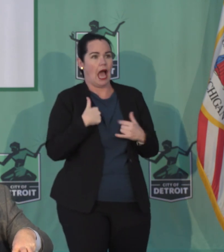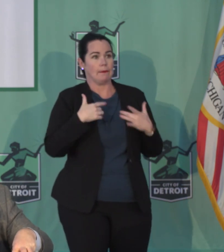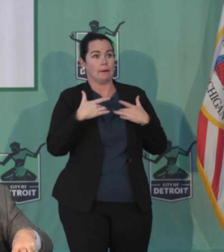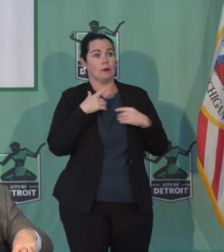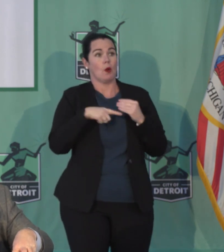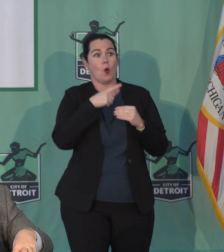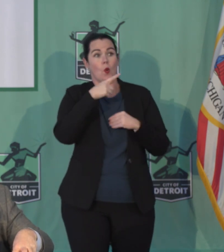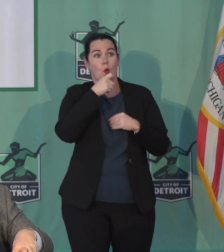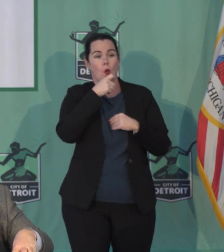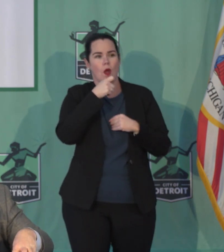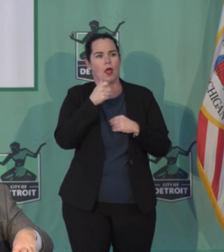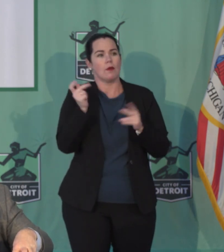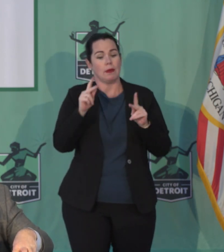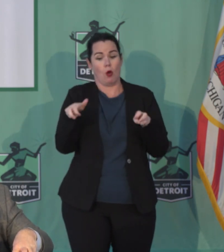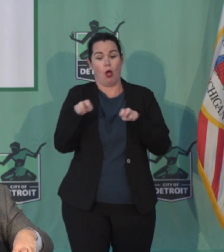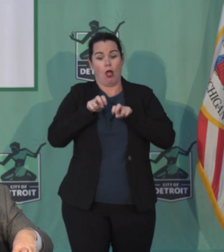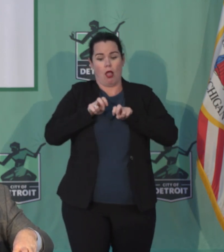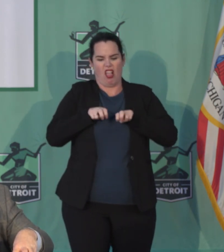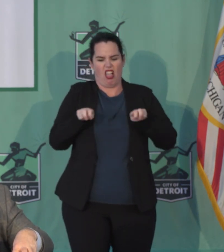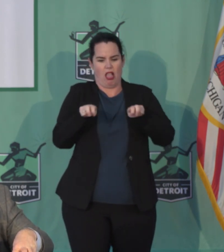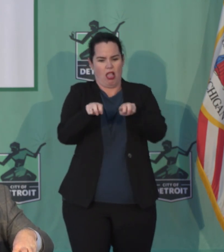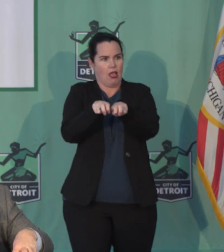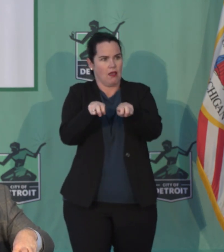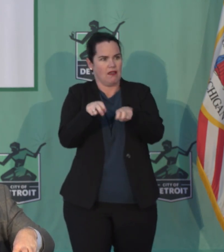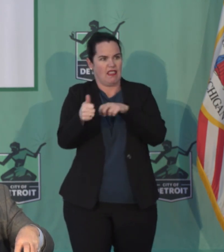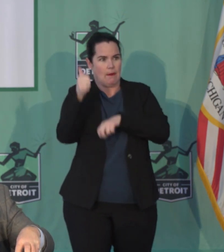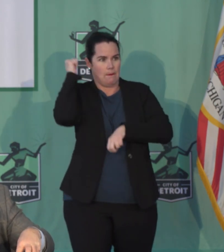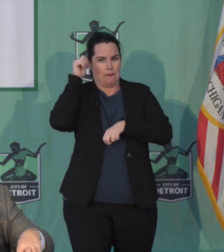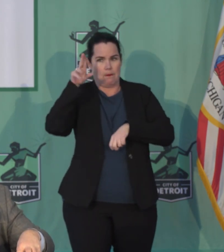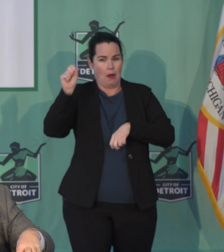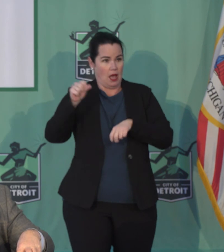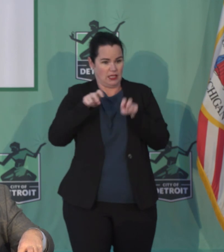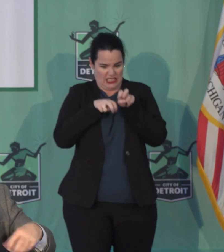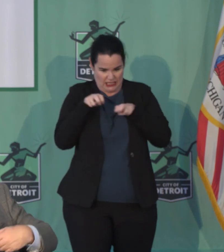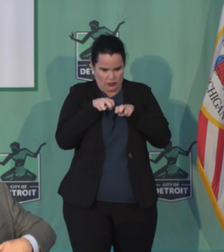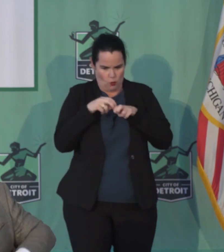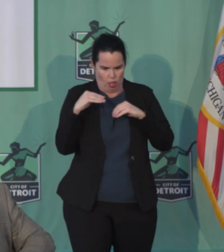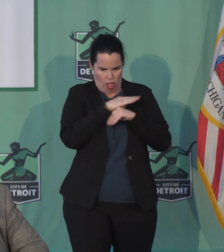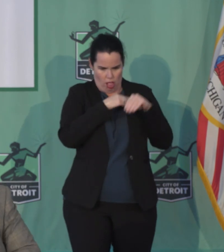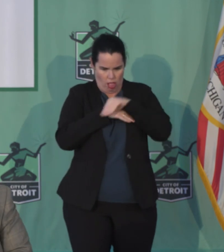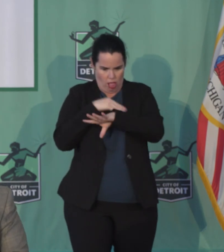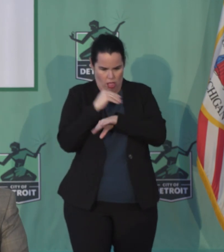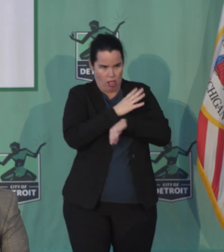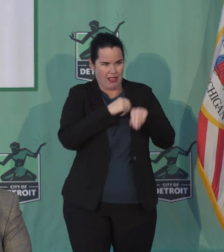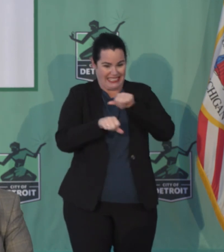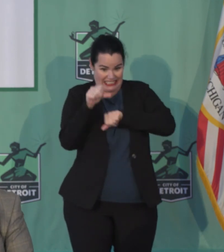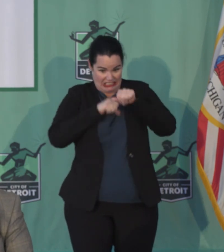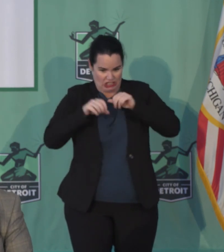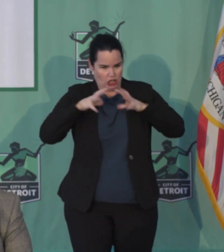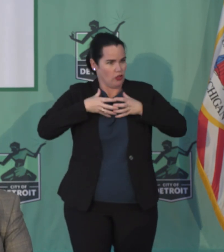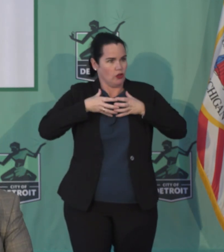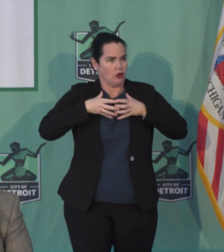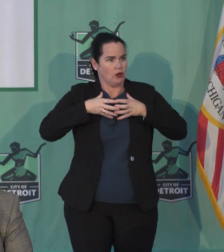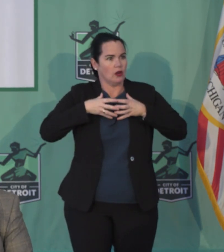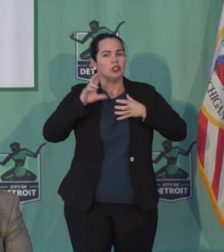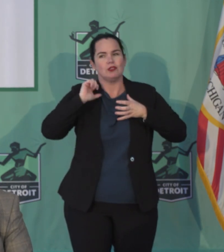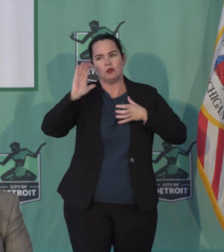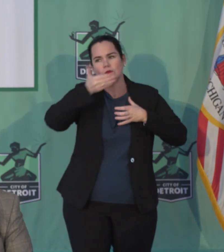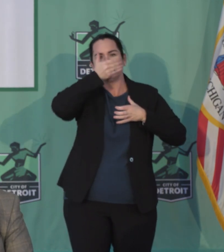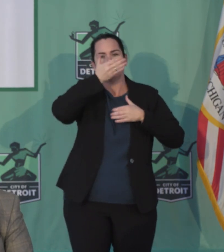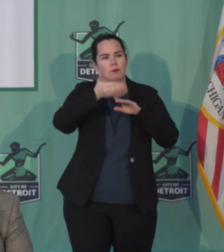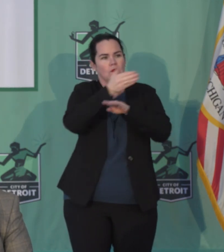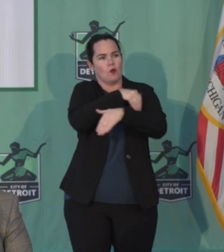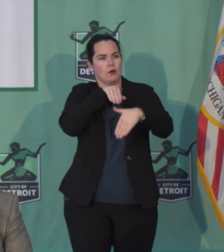riders at the back of the bus infecting each other, which is why I think you should cover your mouth before you get on that bus. But